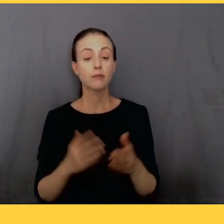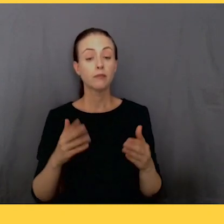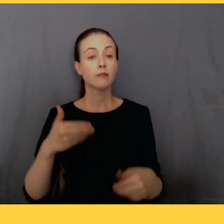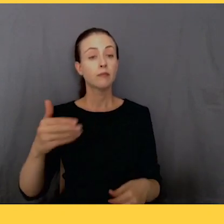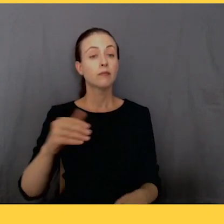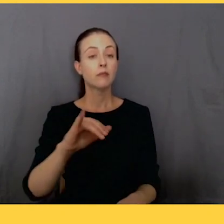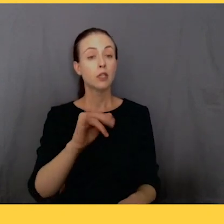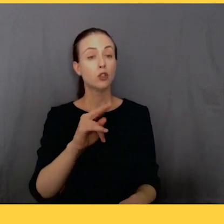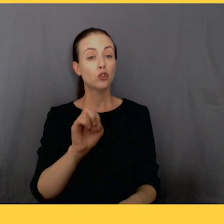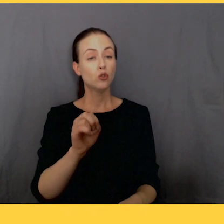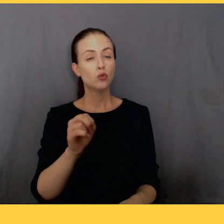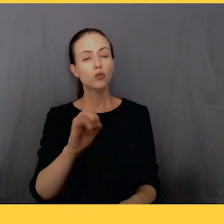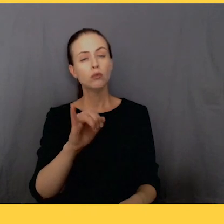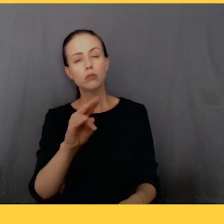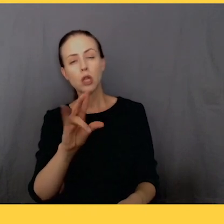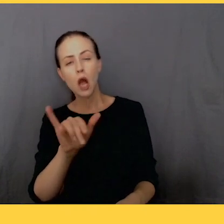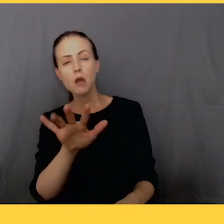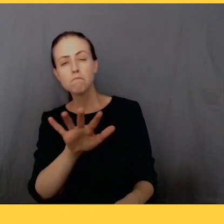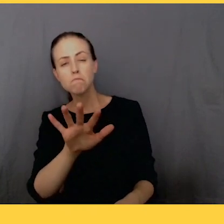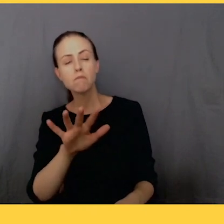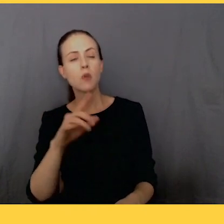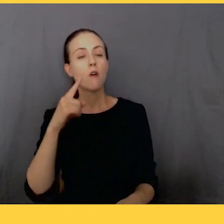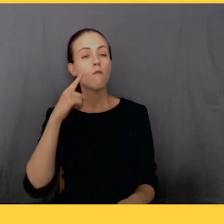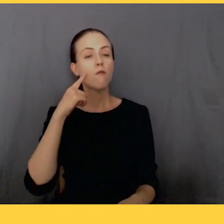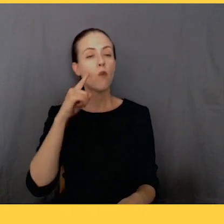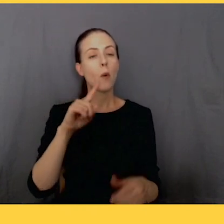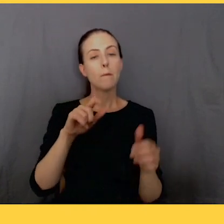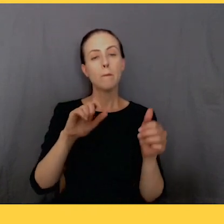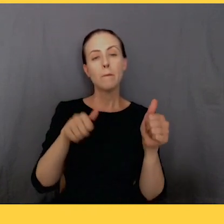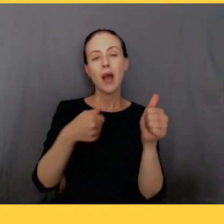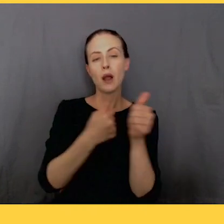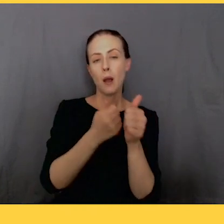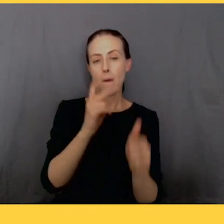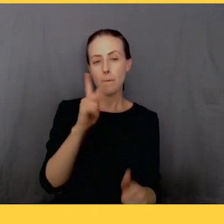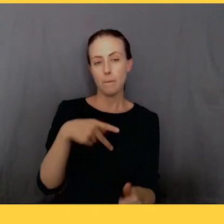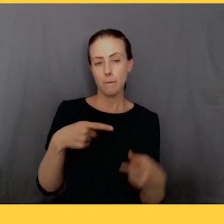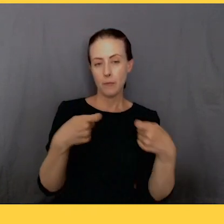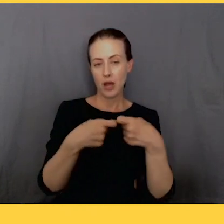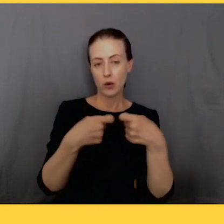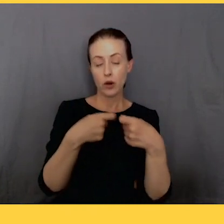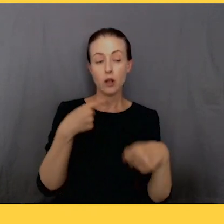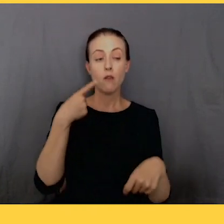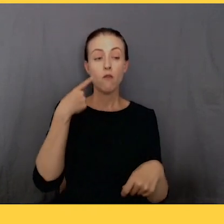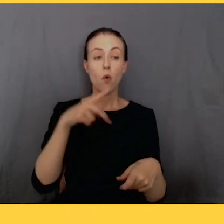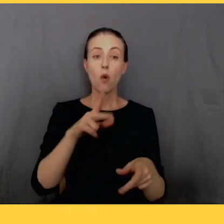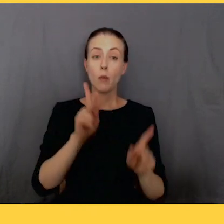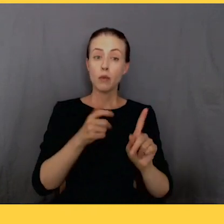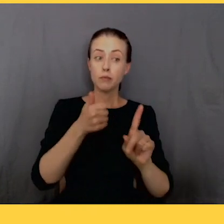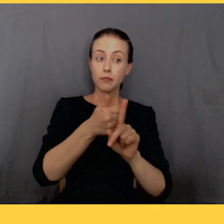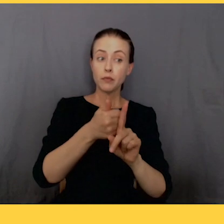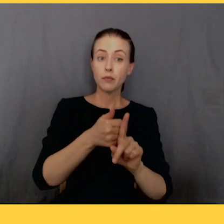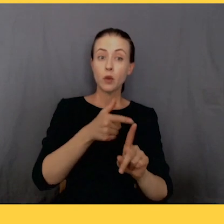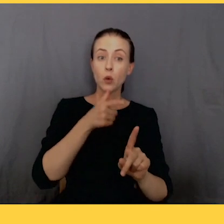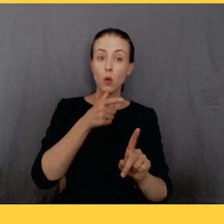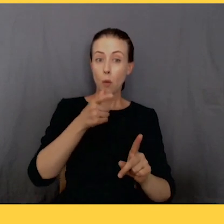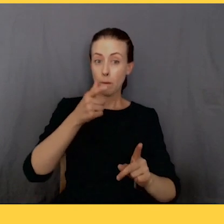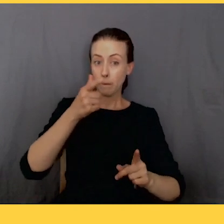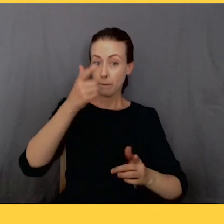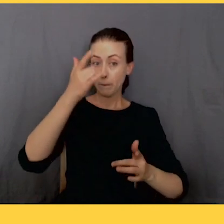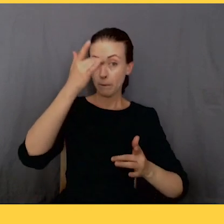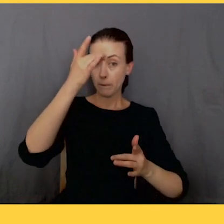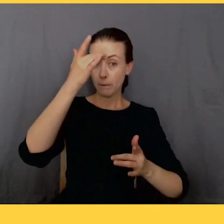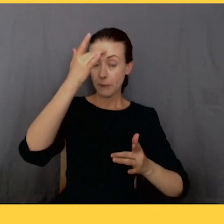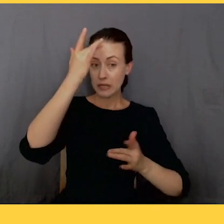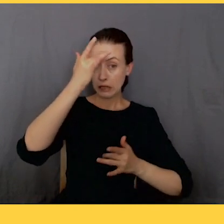income qualified backup battery. This is for customers who are on critical medical devices that